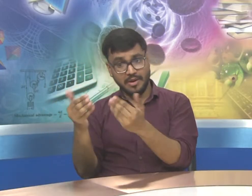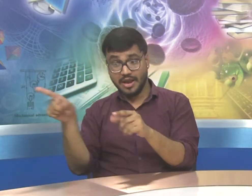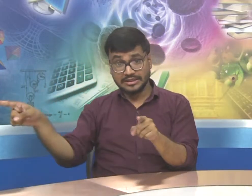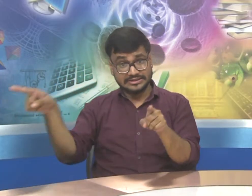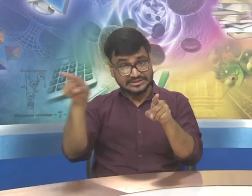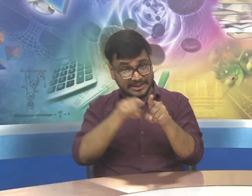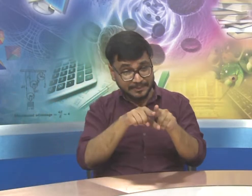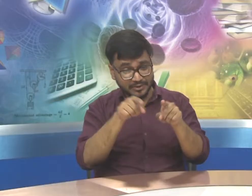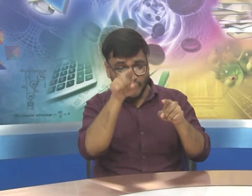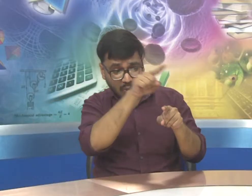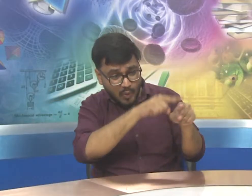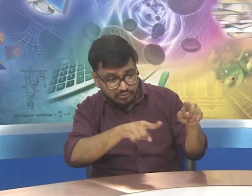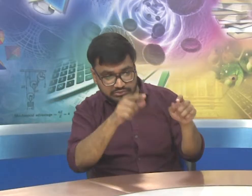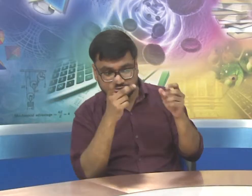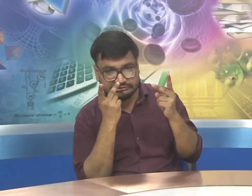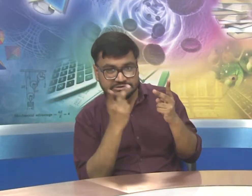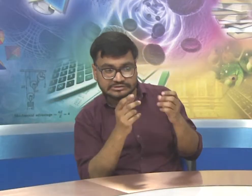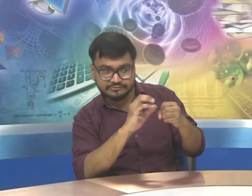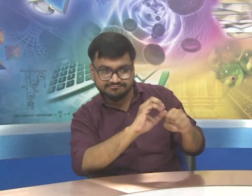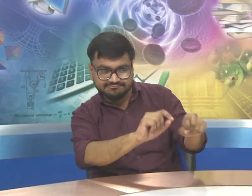Spherical, round like a ball.